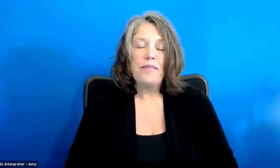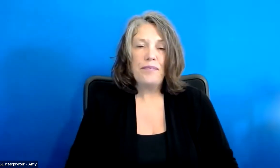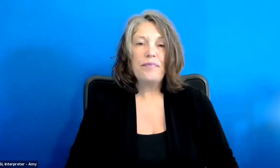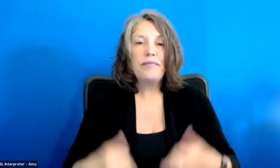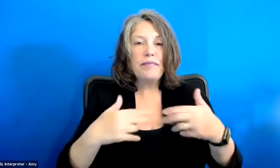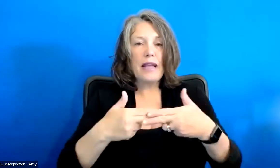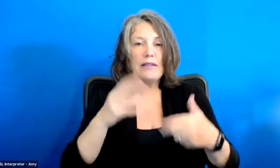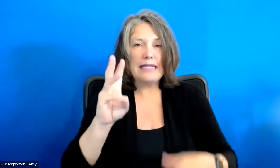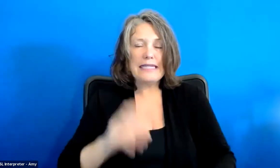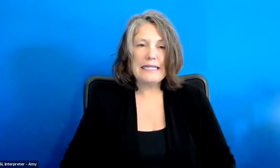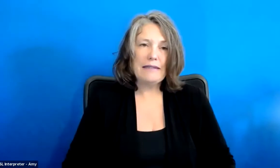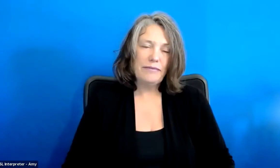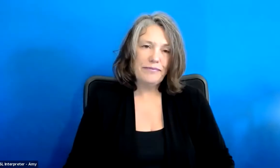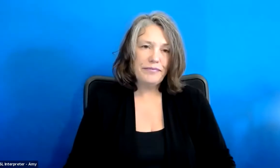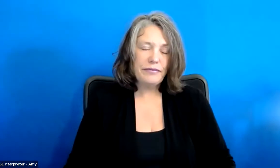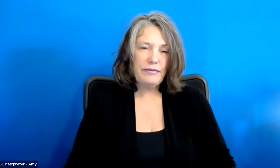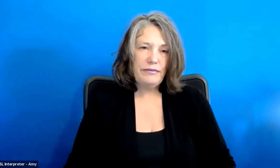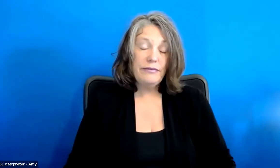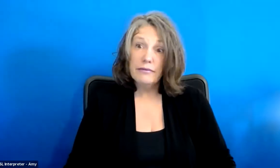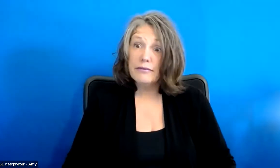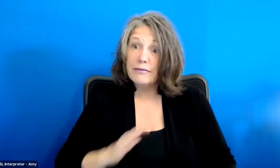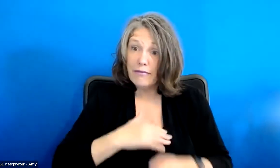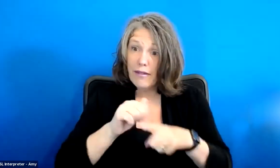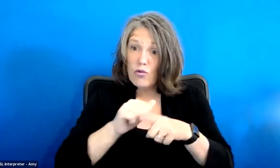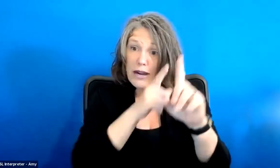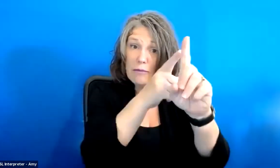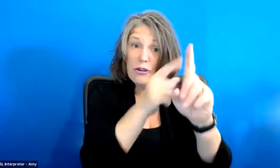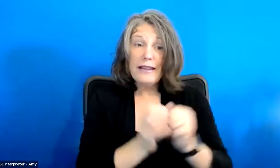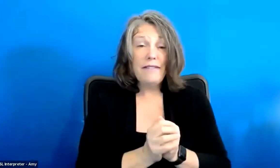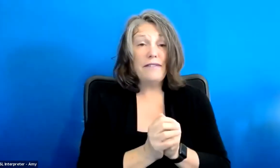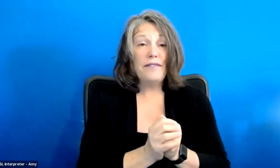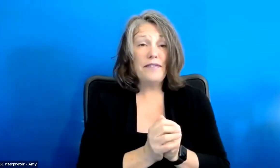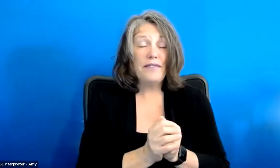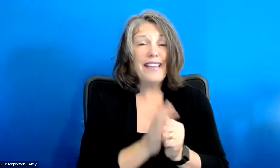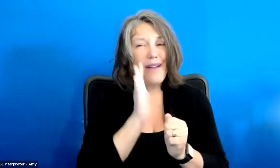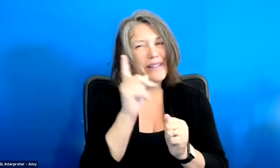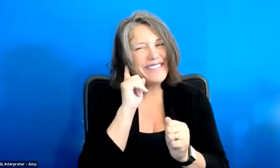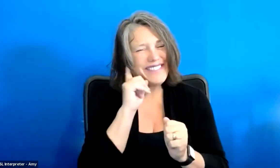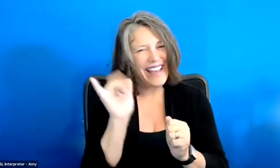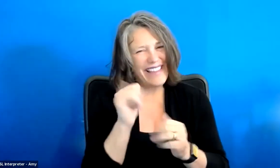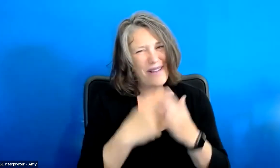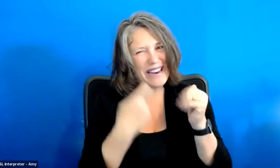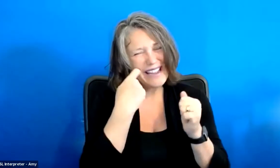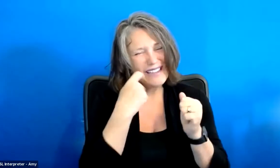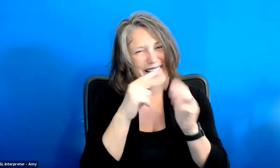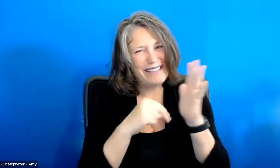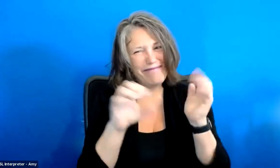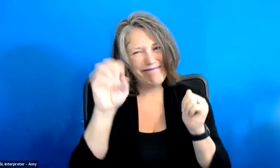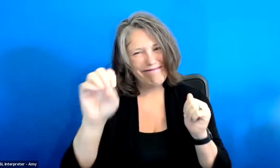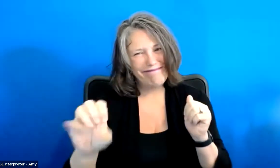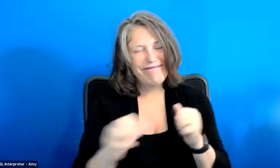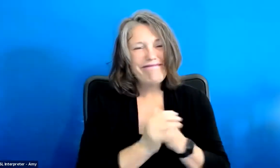Slide 6. So our training objective is going to sound pretty much what I just read,